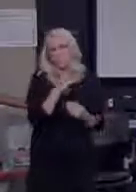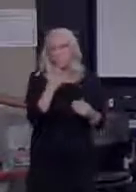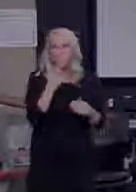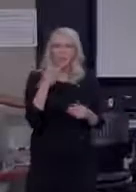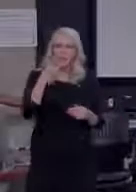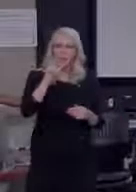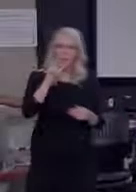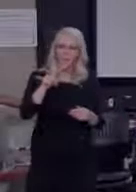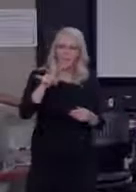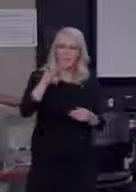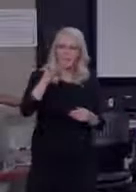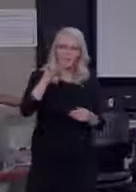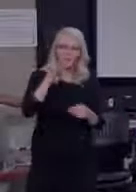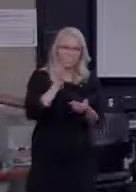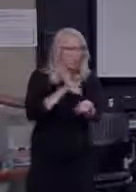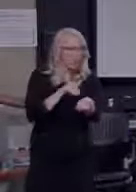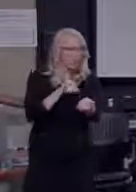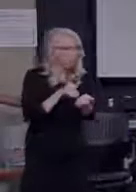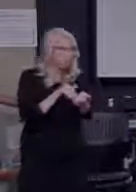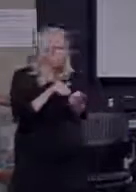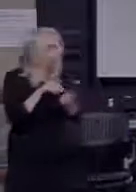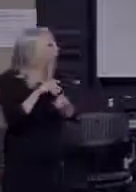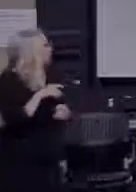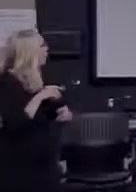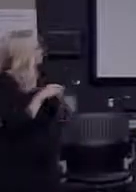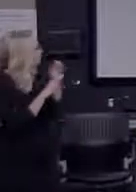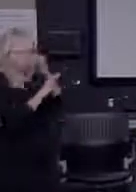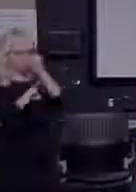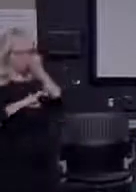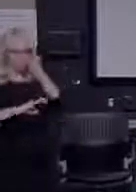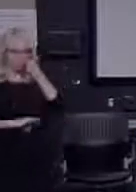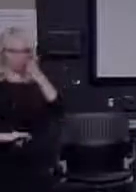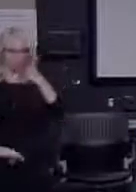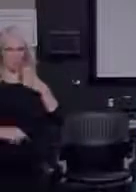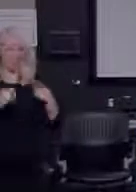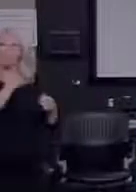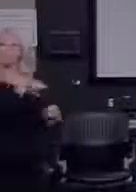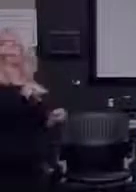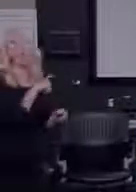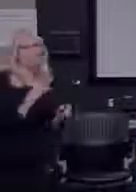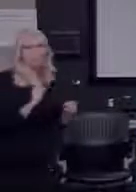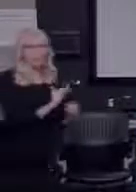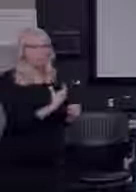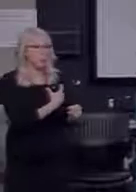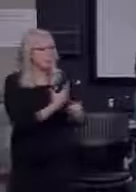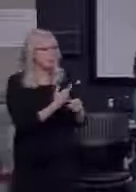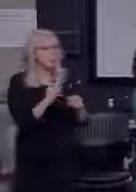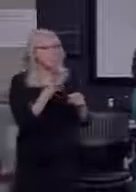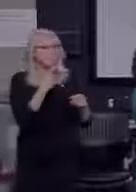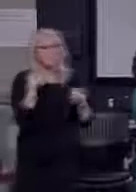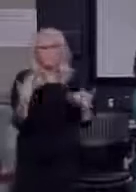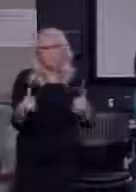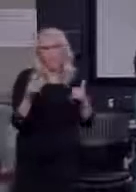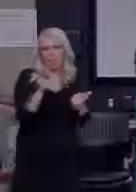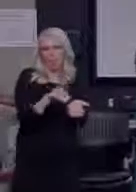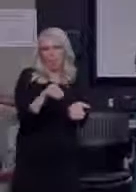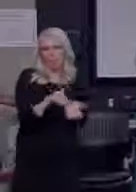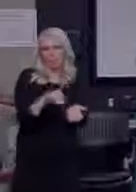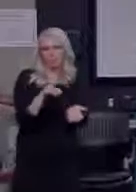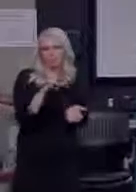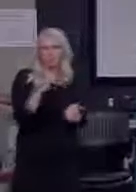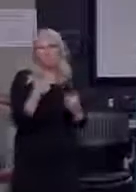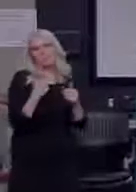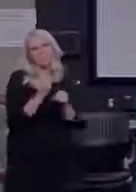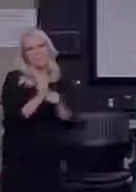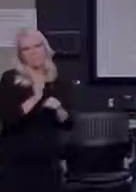"Play Doctor" on buttons that she wore. That we all had, made in our labs with finger Yes. paint. Let me tell you, it was something else. Yes.